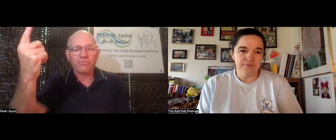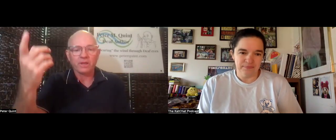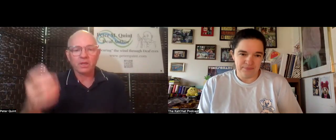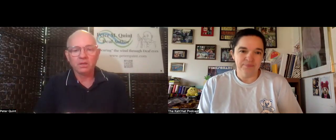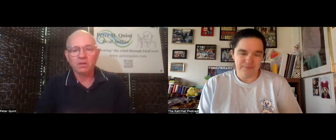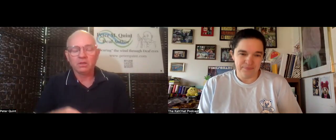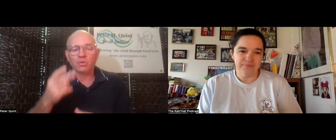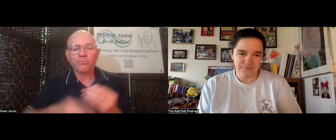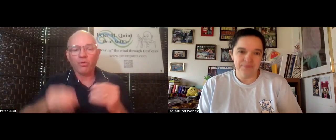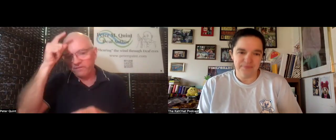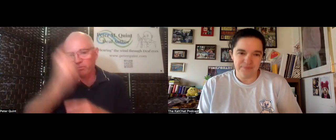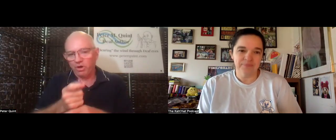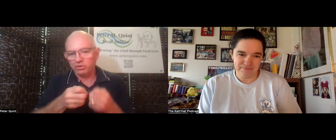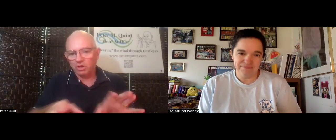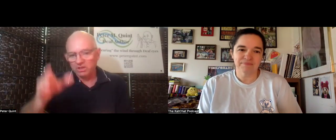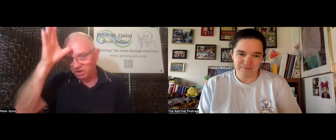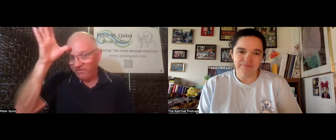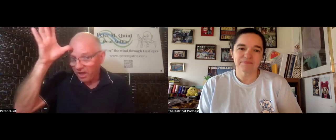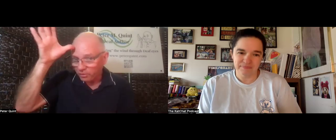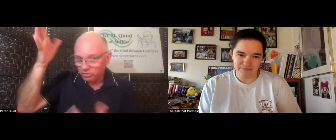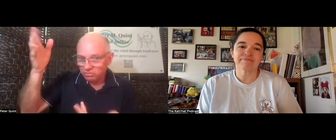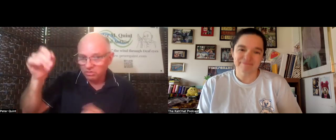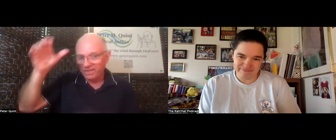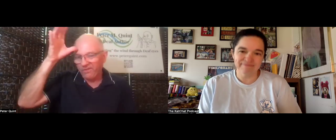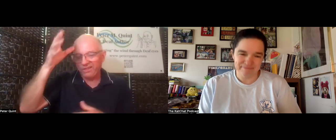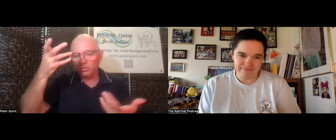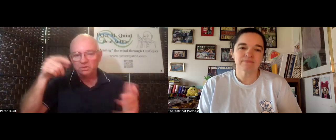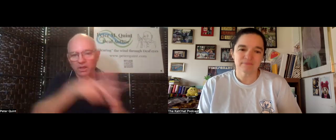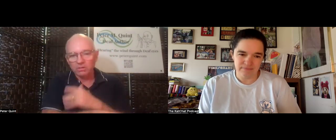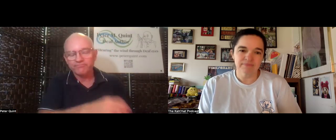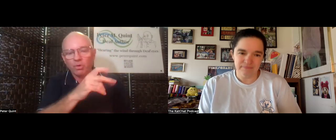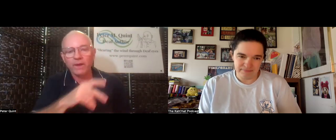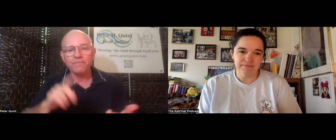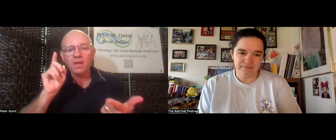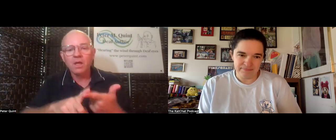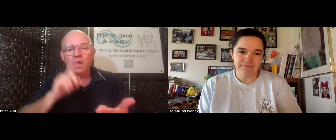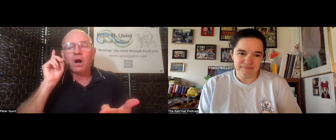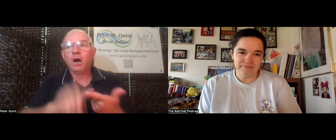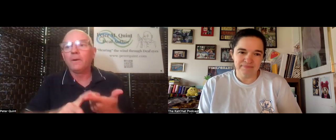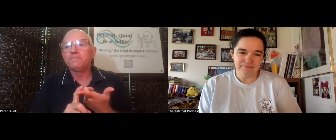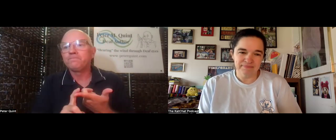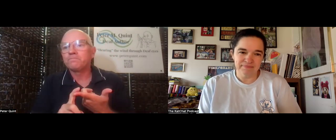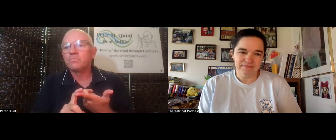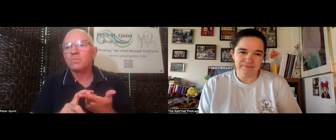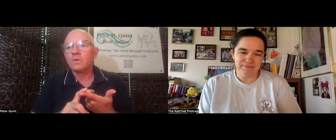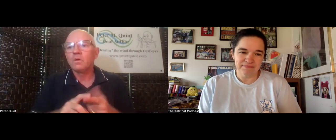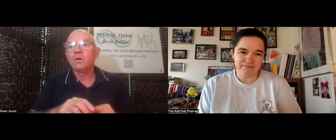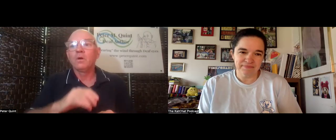lose something. Both of the brothers lost their father. Okay, the Mhm, father was killed. Okay. Um,